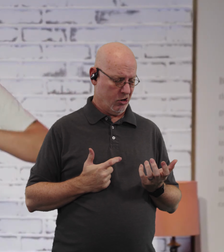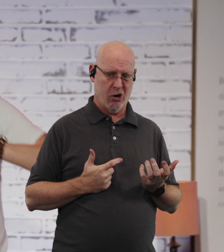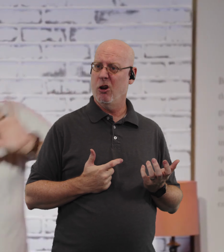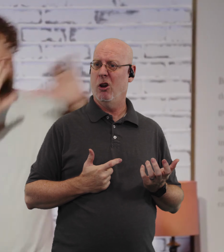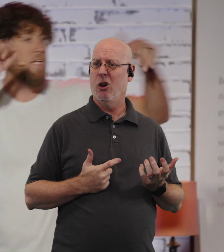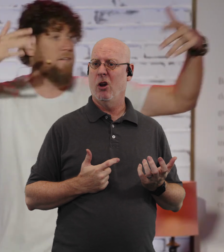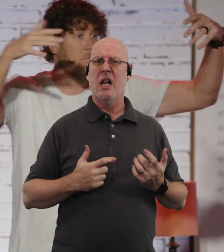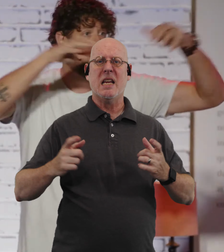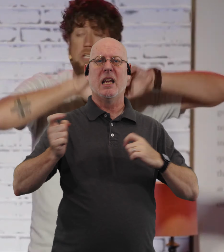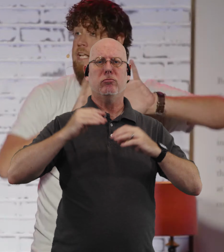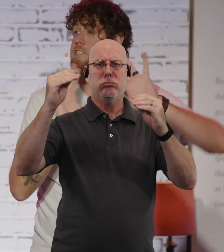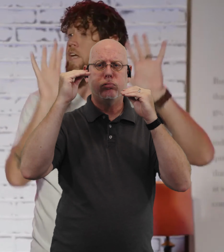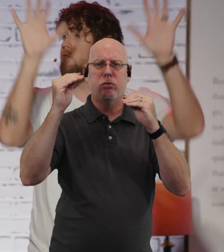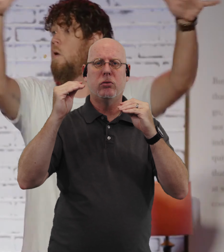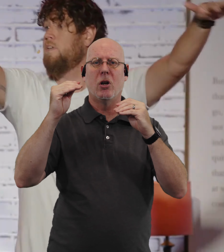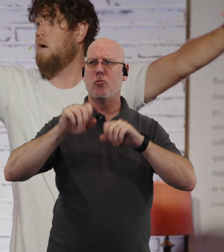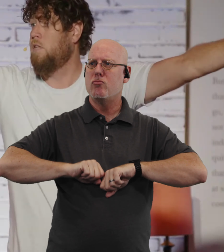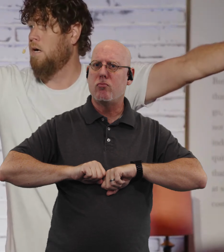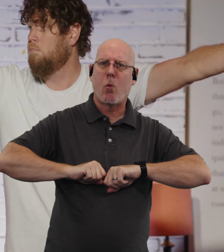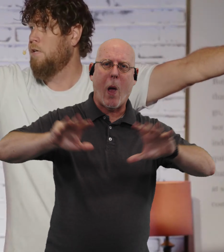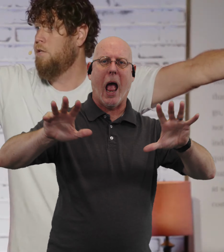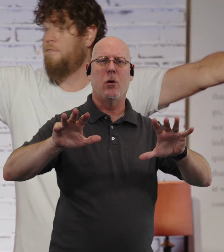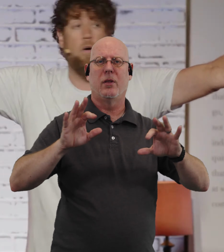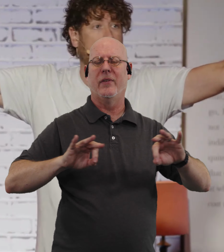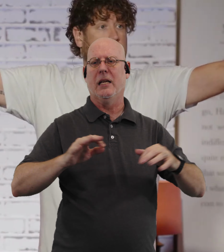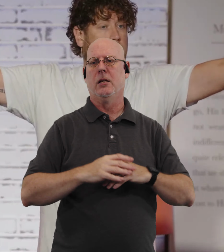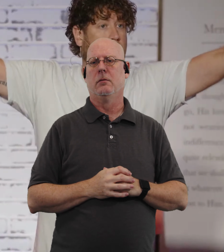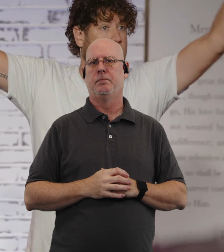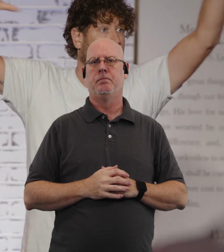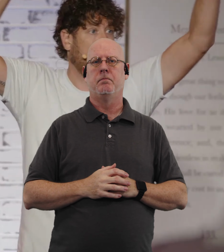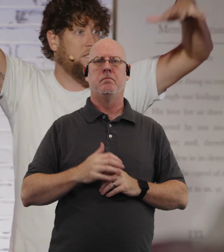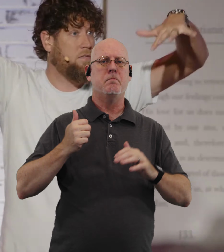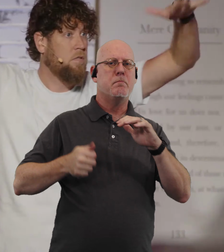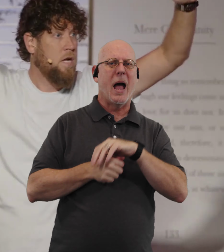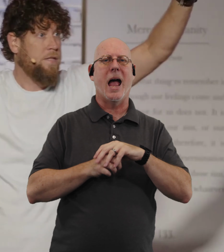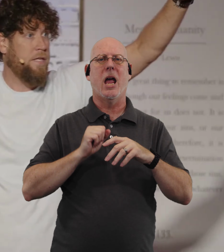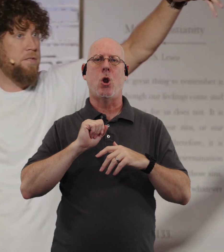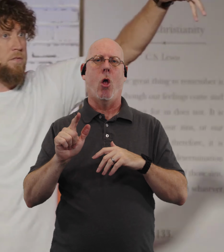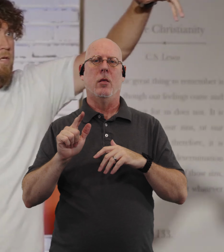then they give us some instruction. They just kind of throw us out there into the field. You're behind all